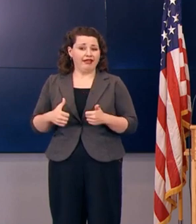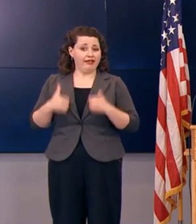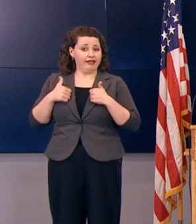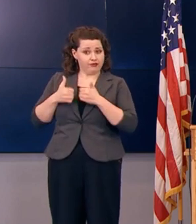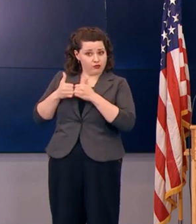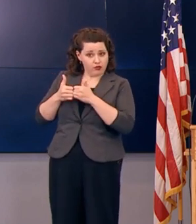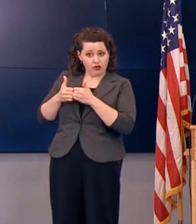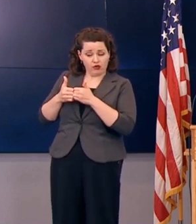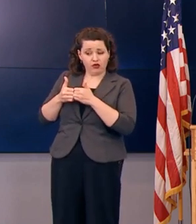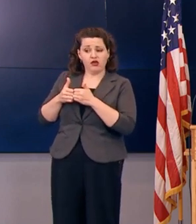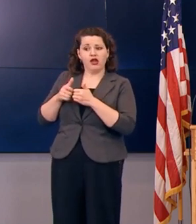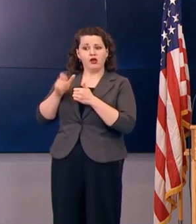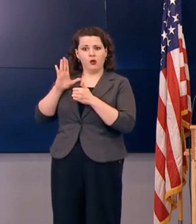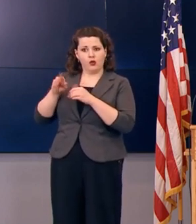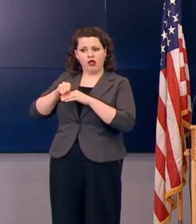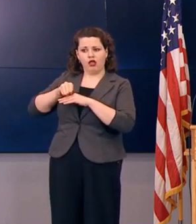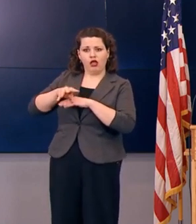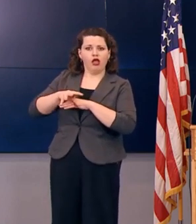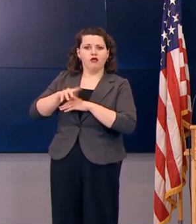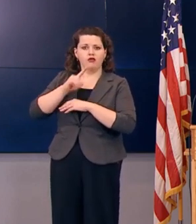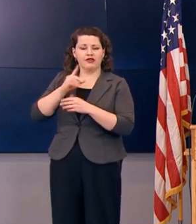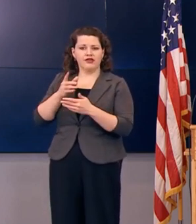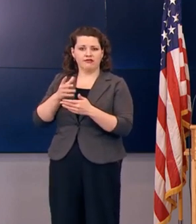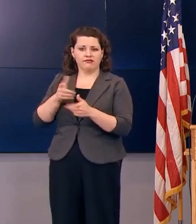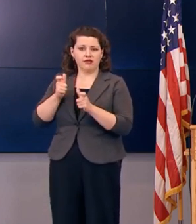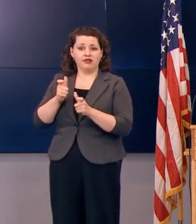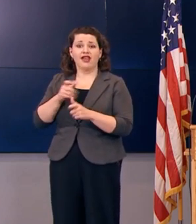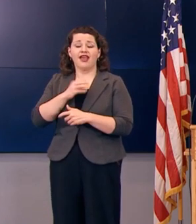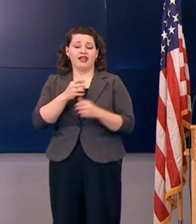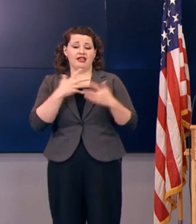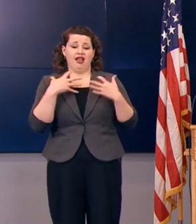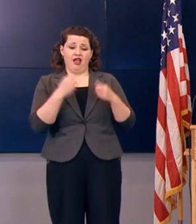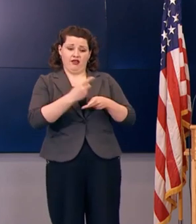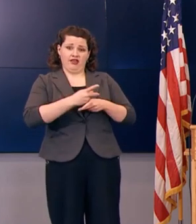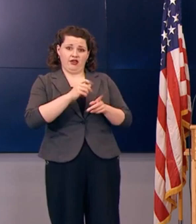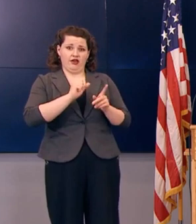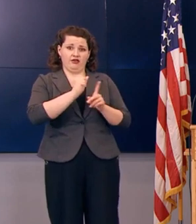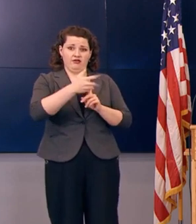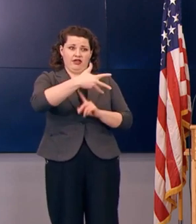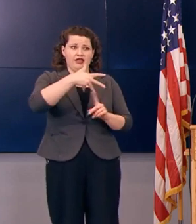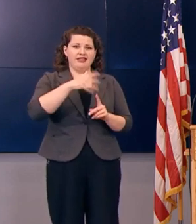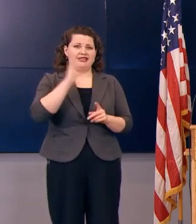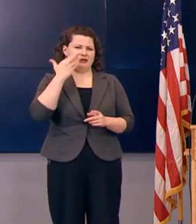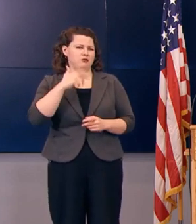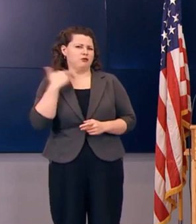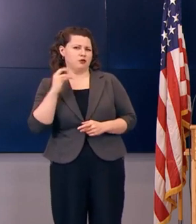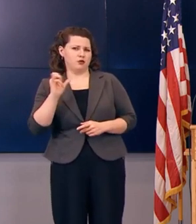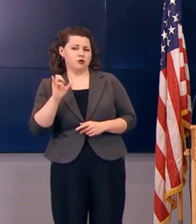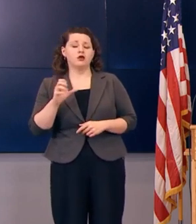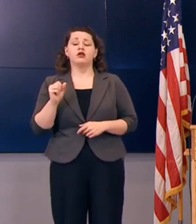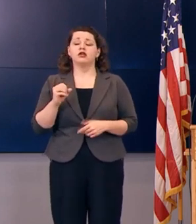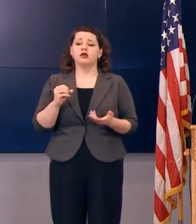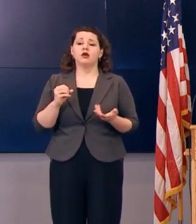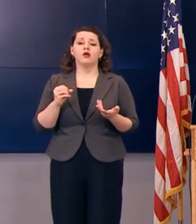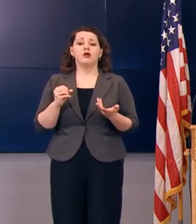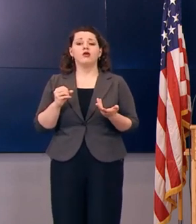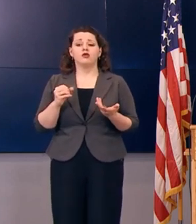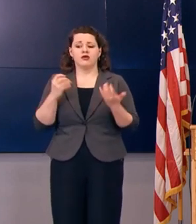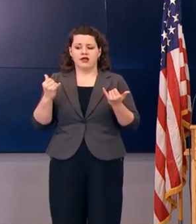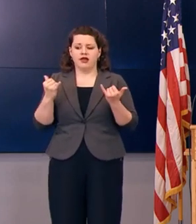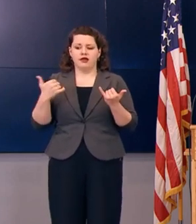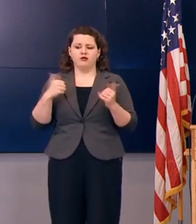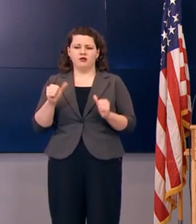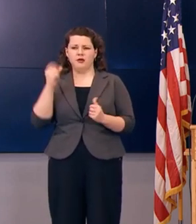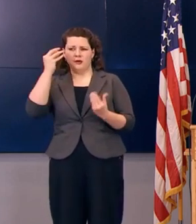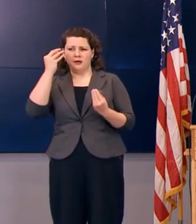together in whom it spreads quickly, and in the healthcare setting that seems to be a risk. And so what we're trying to do is take into account what